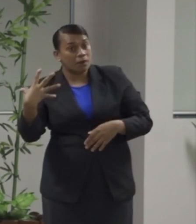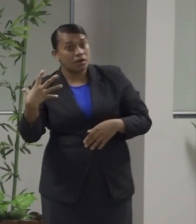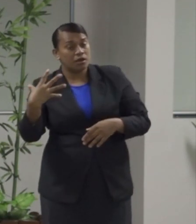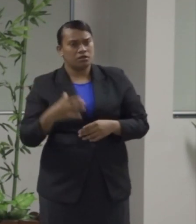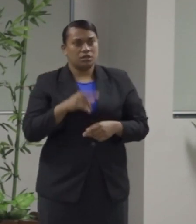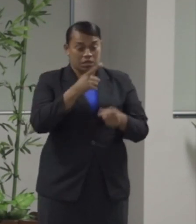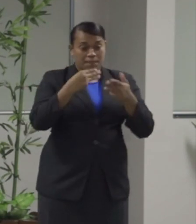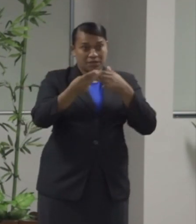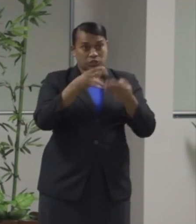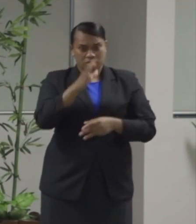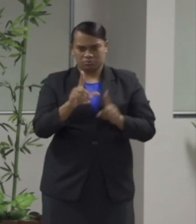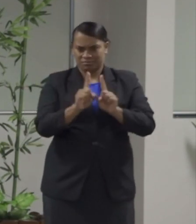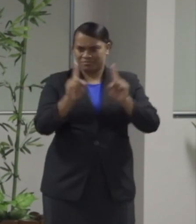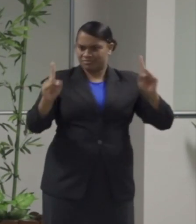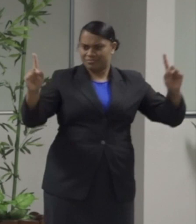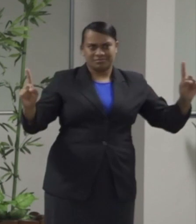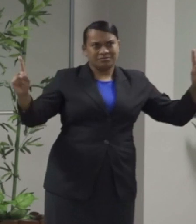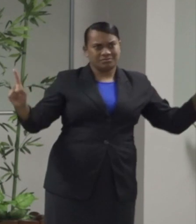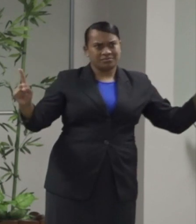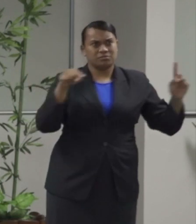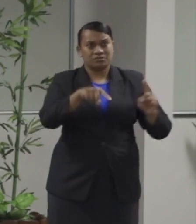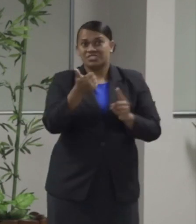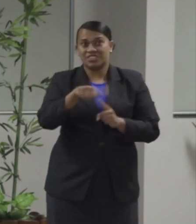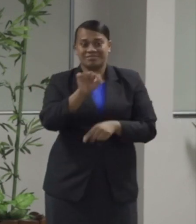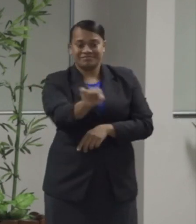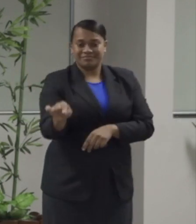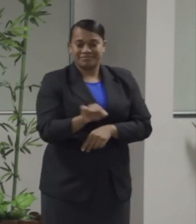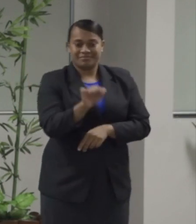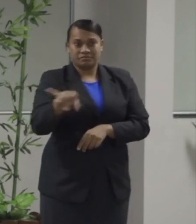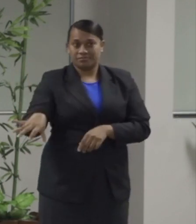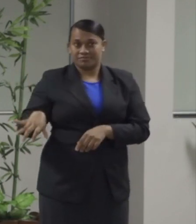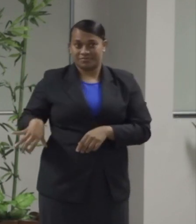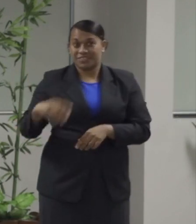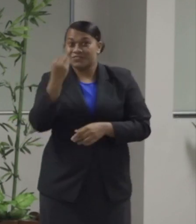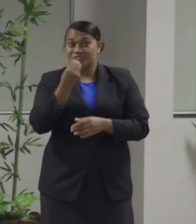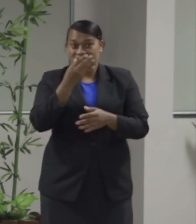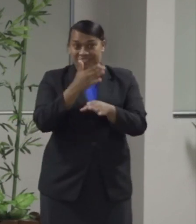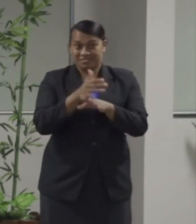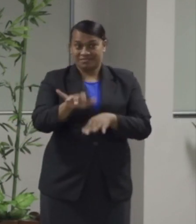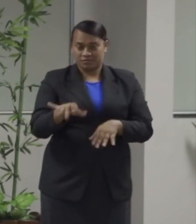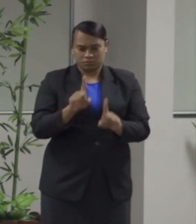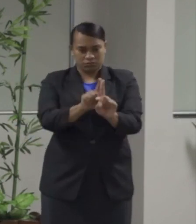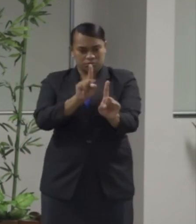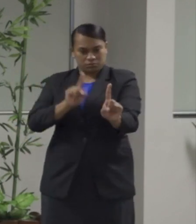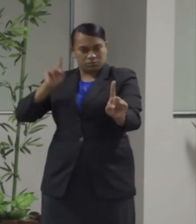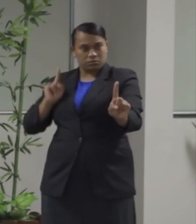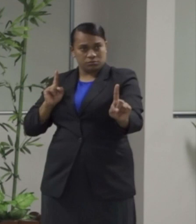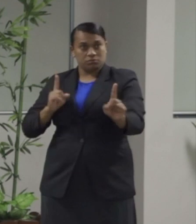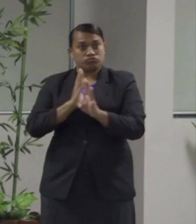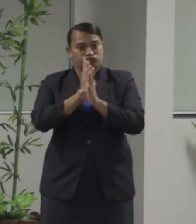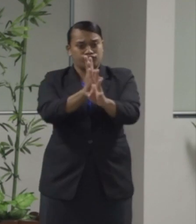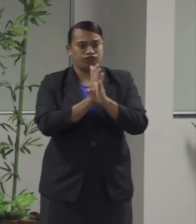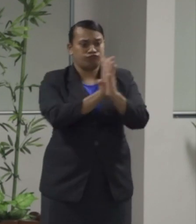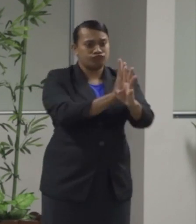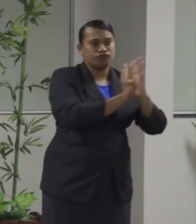physical distancing, the restaurants who have cut their seating and who are switching over to takeaways and deliveries, the villages